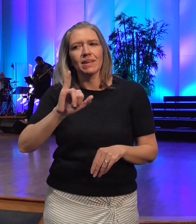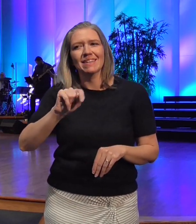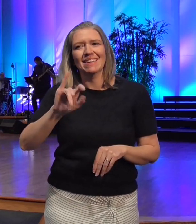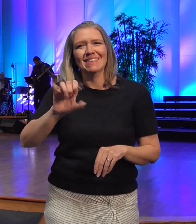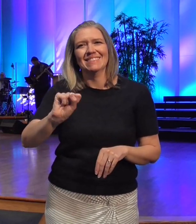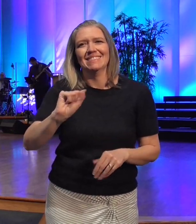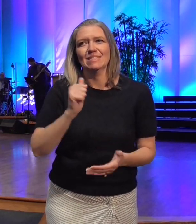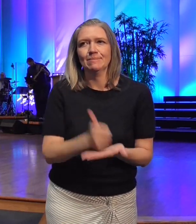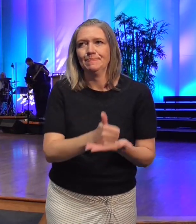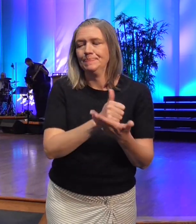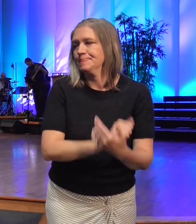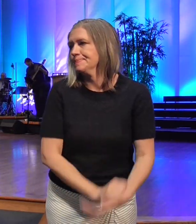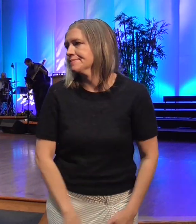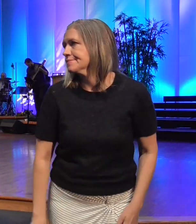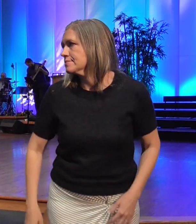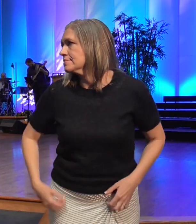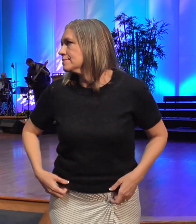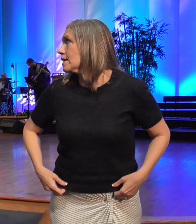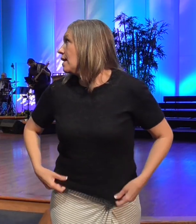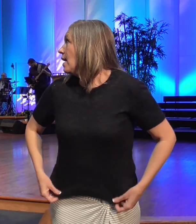so it is.